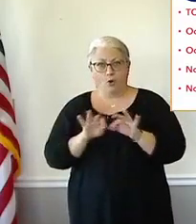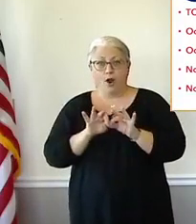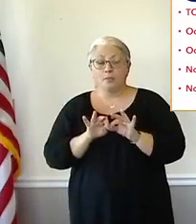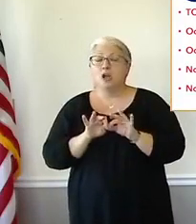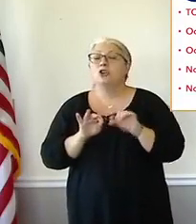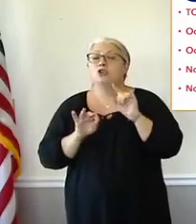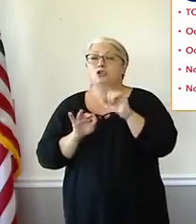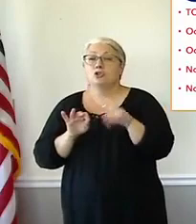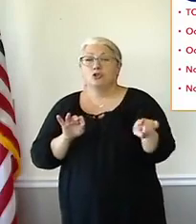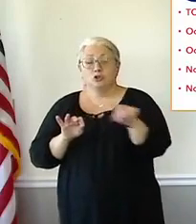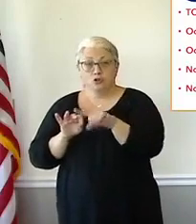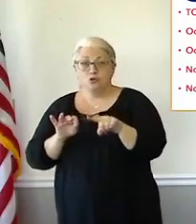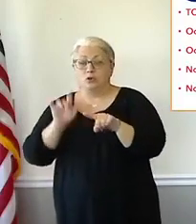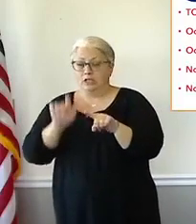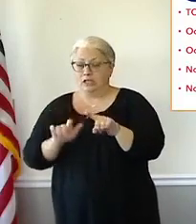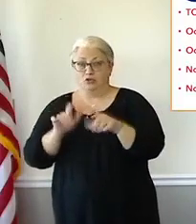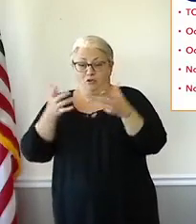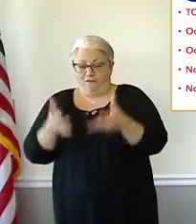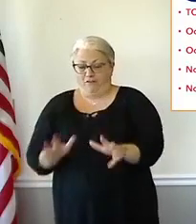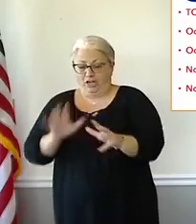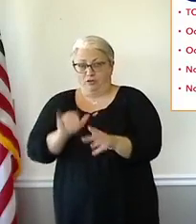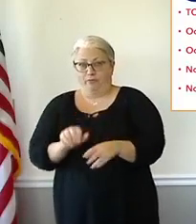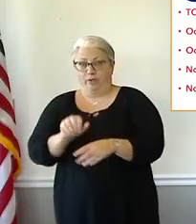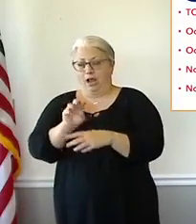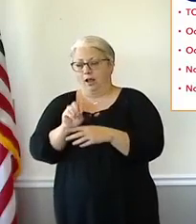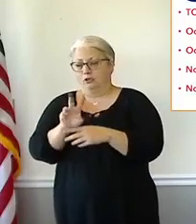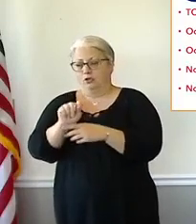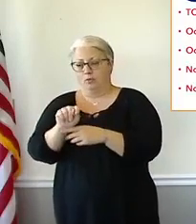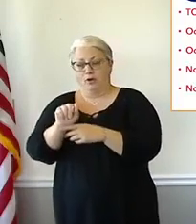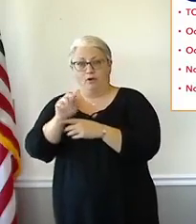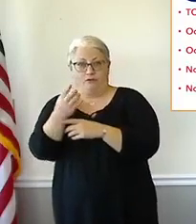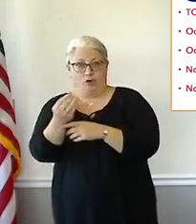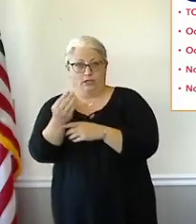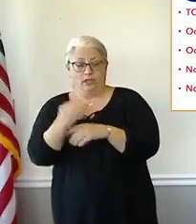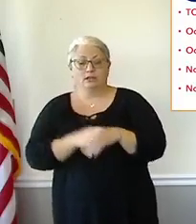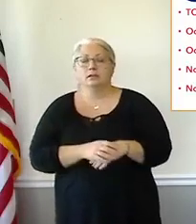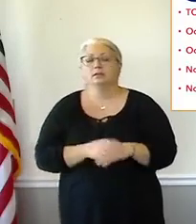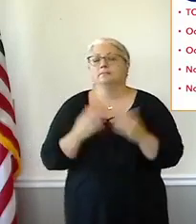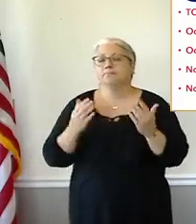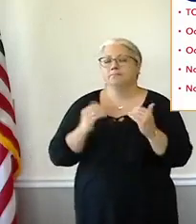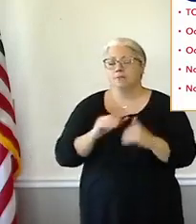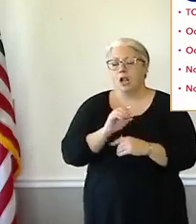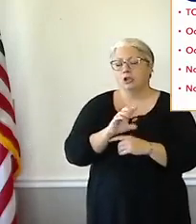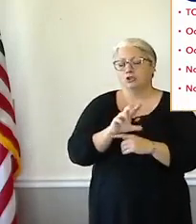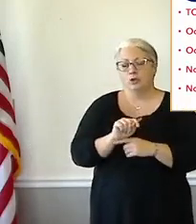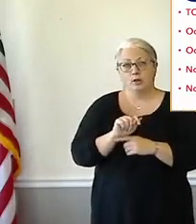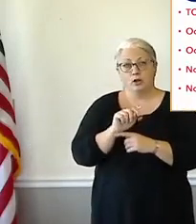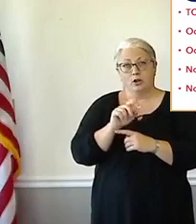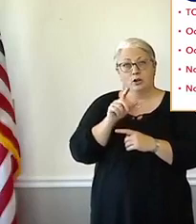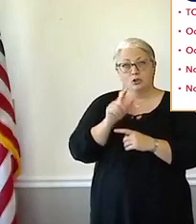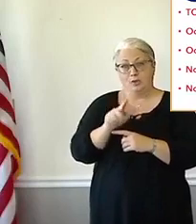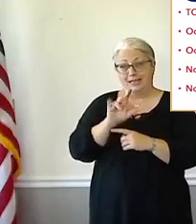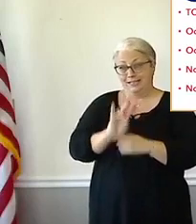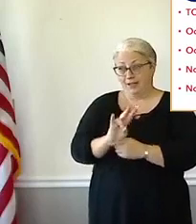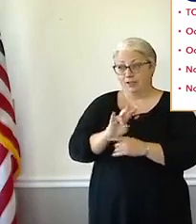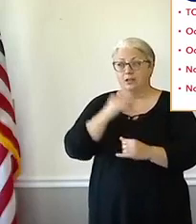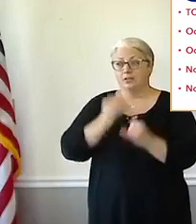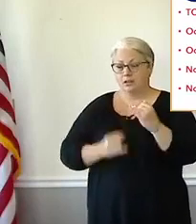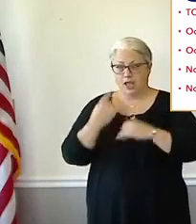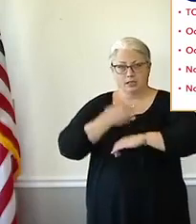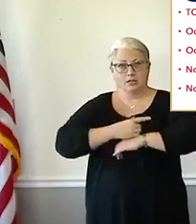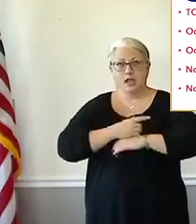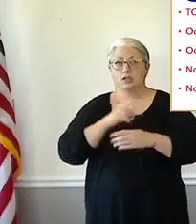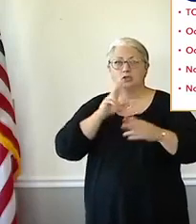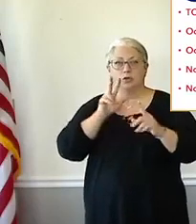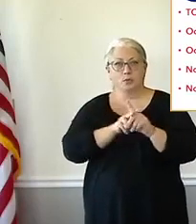by October the 14th. October the 27th is the last day to apply for an absentee ballot in this state. In order to vote,